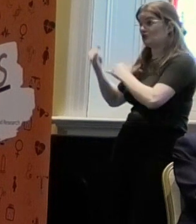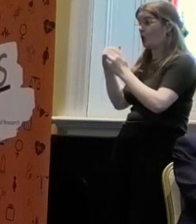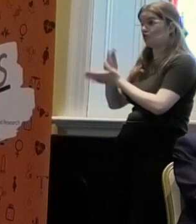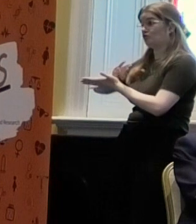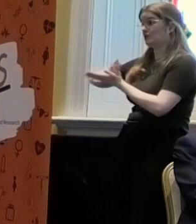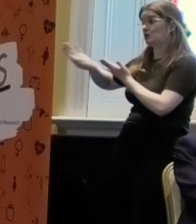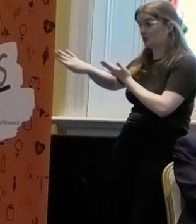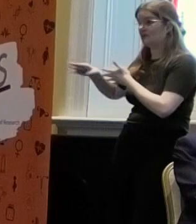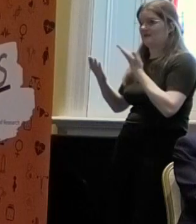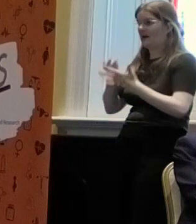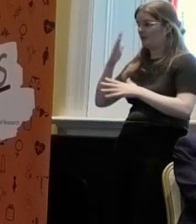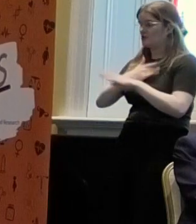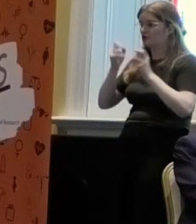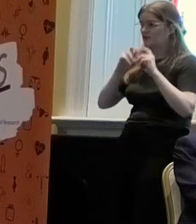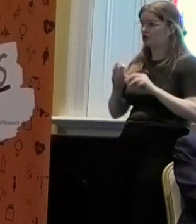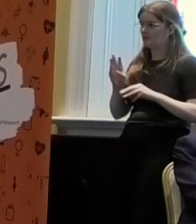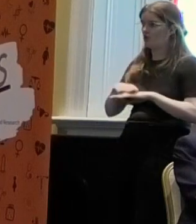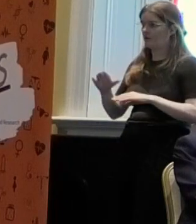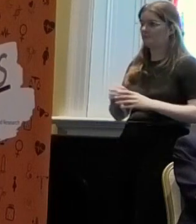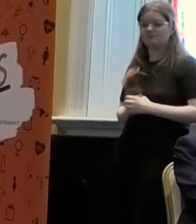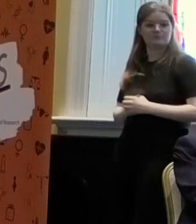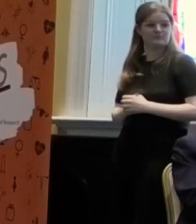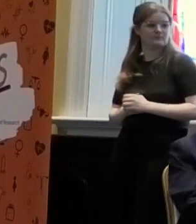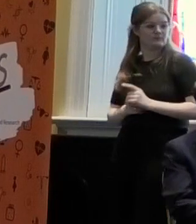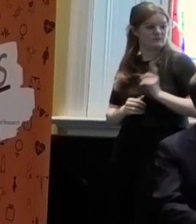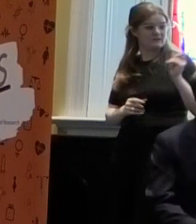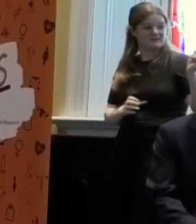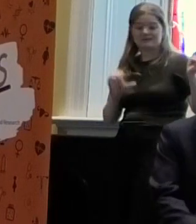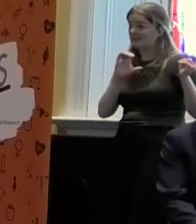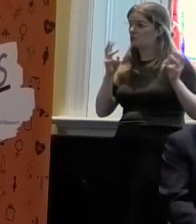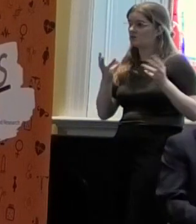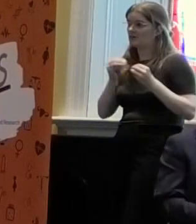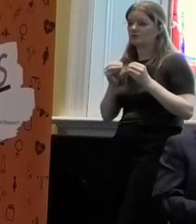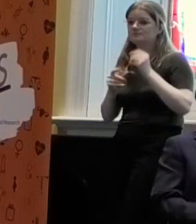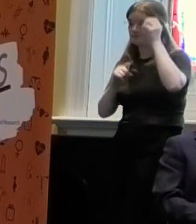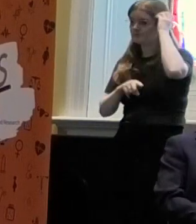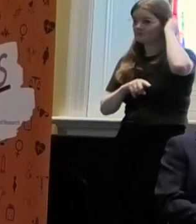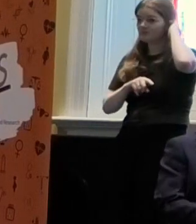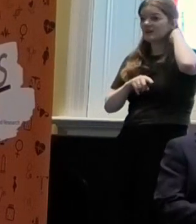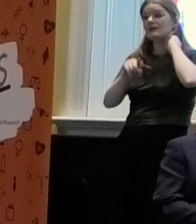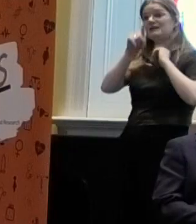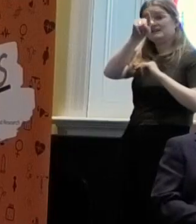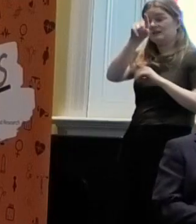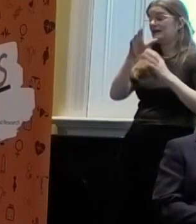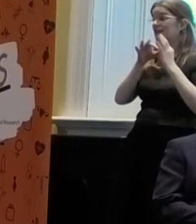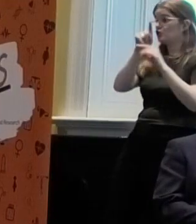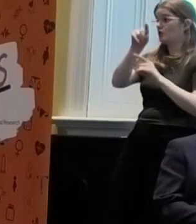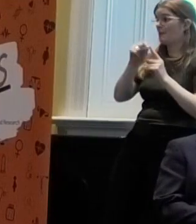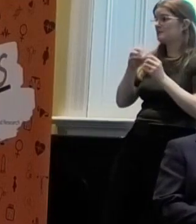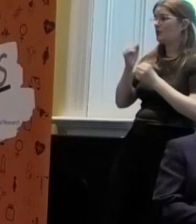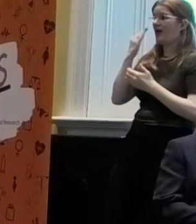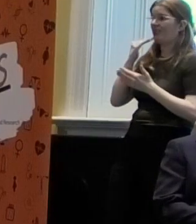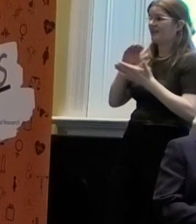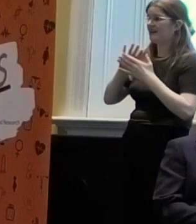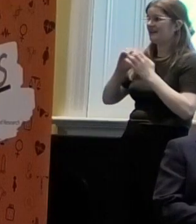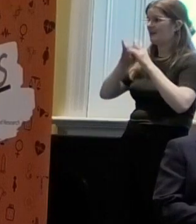into consideration and need to be. Absolutely. Cliona, did you want to say anything on that? So with regard to ethnic inequality, I think it's really